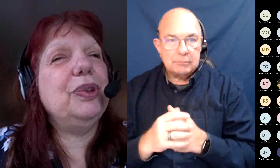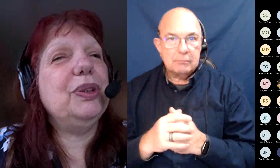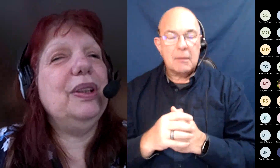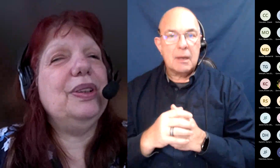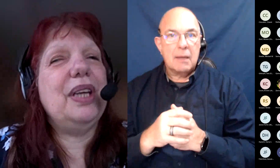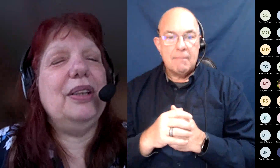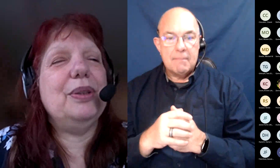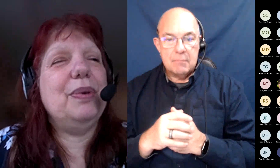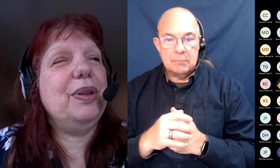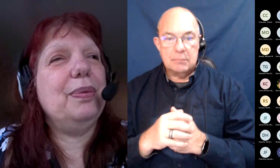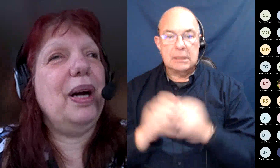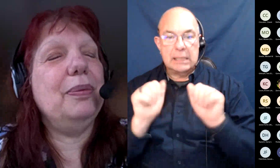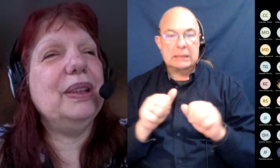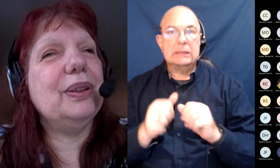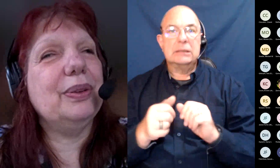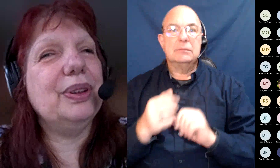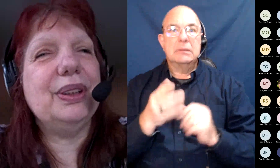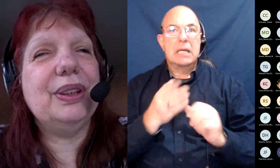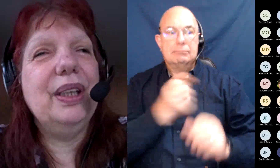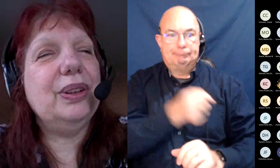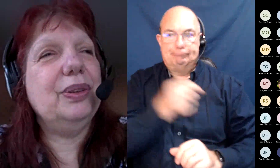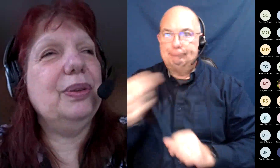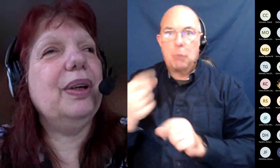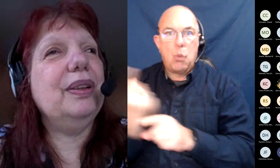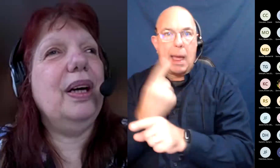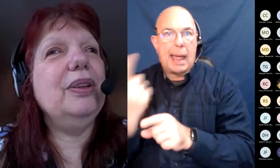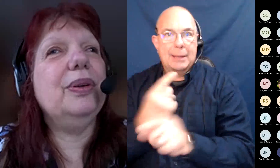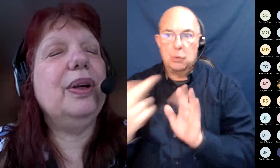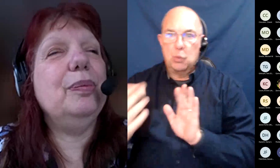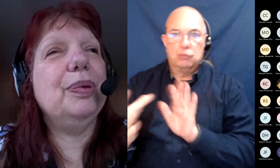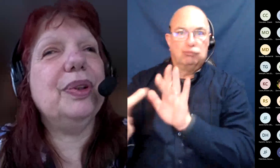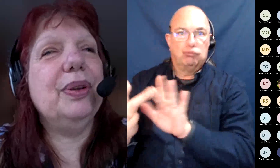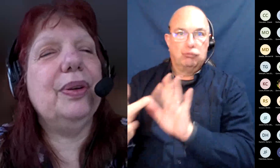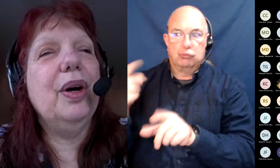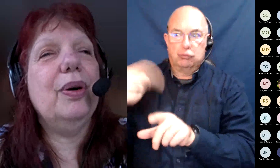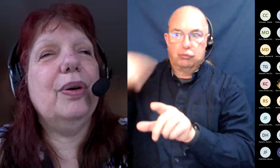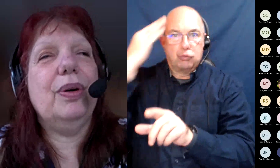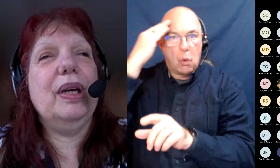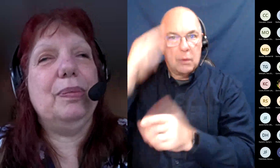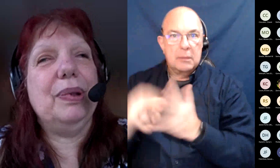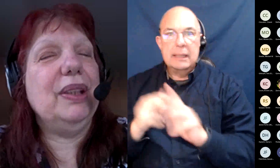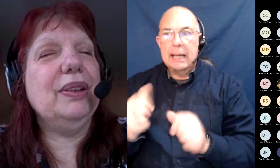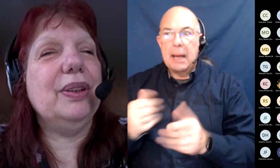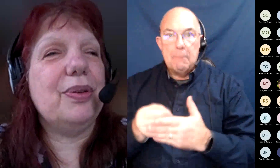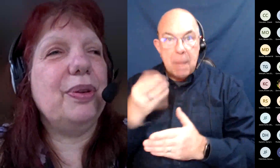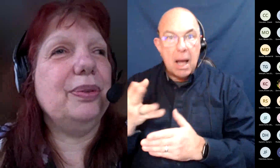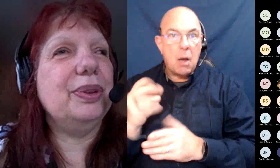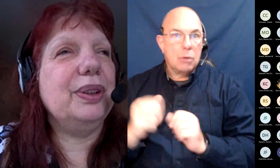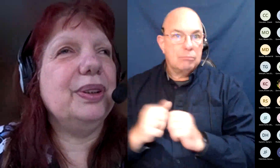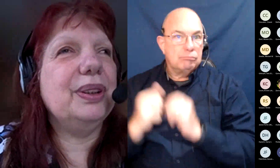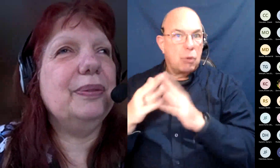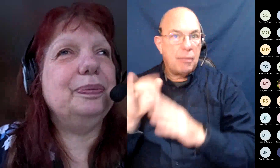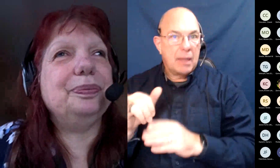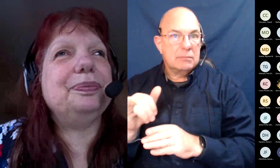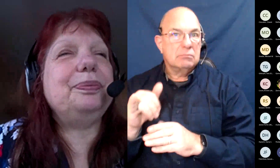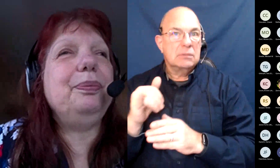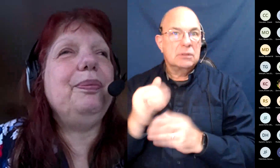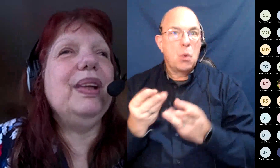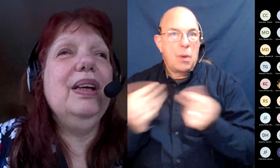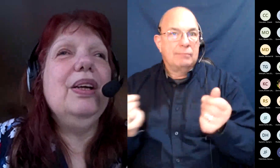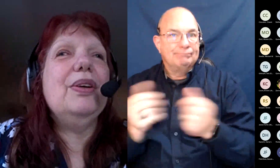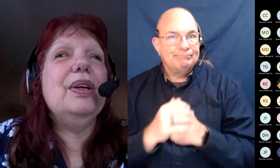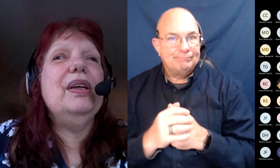could put you in touch with the right resources so you can procure or implement those solutions.